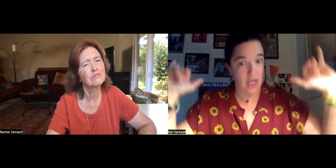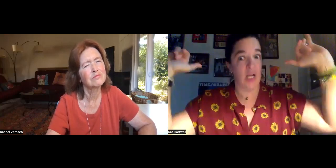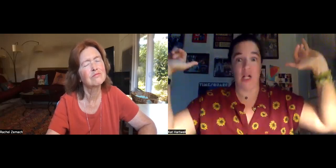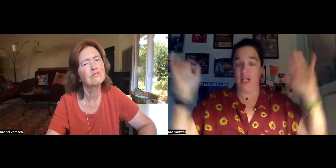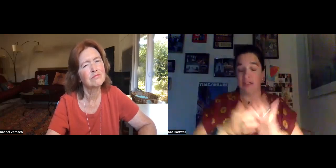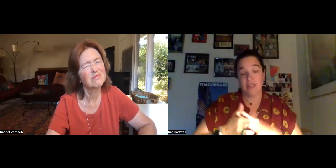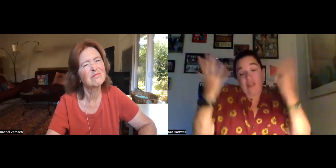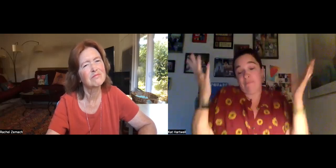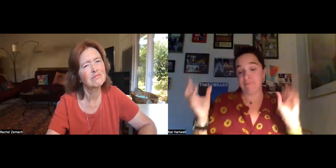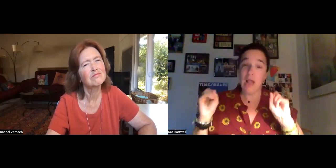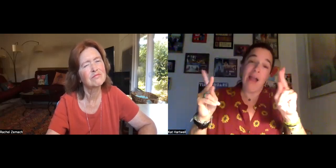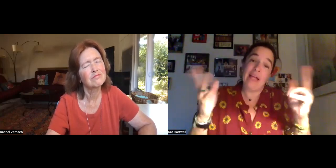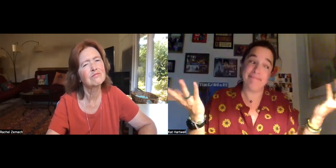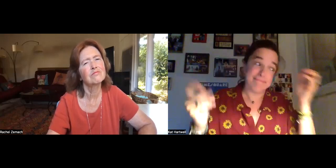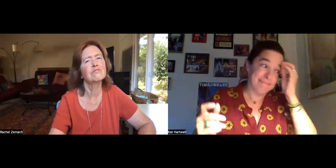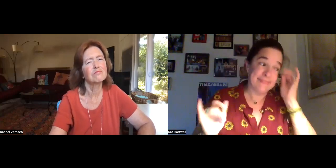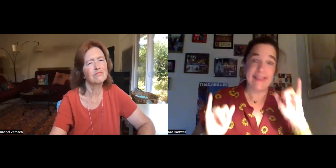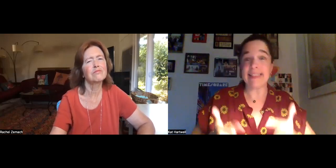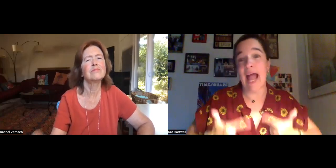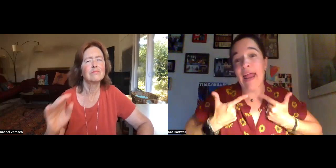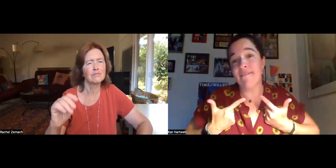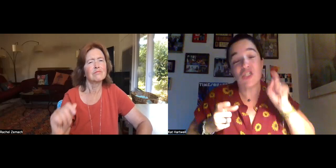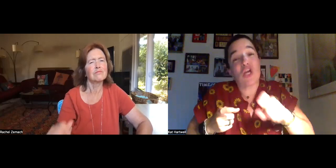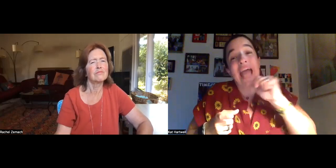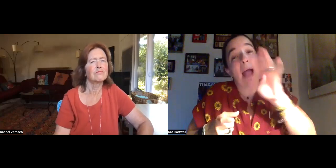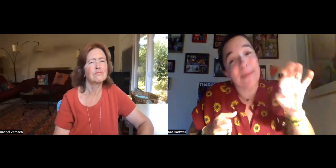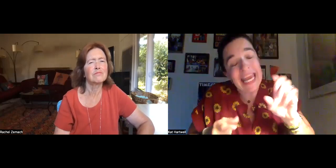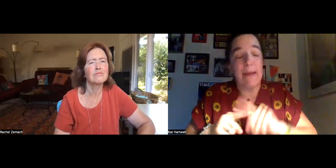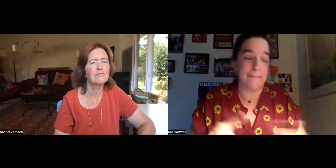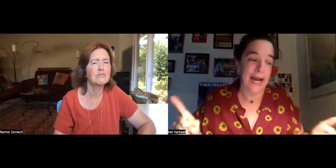Still. But, okay. That life should not be, but.